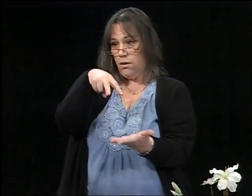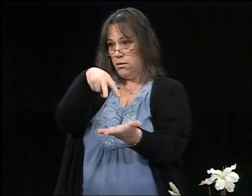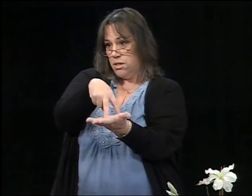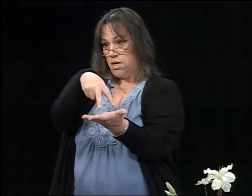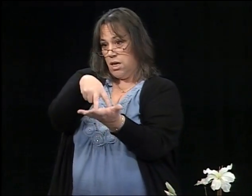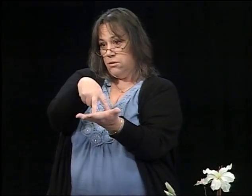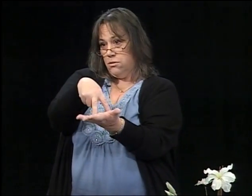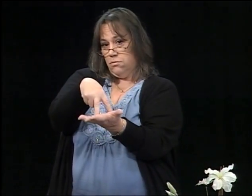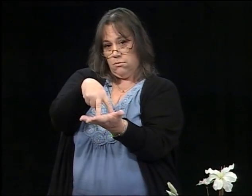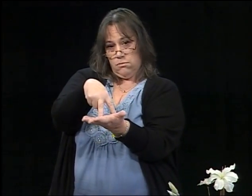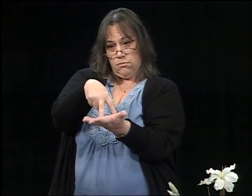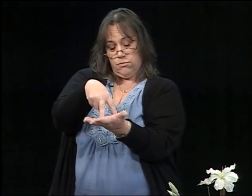Stand.